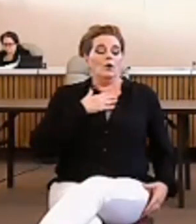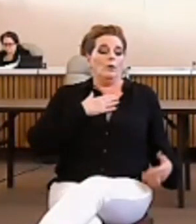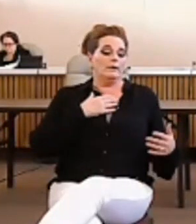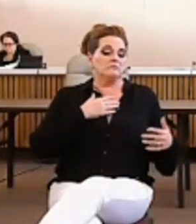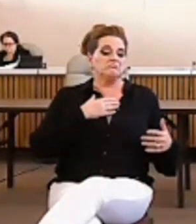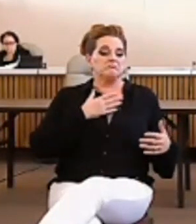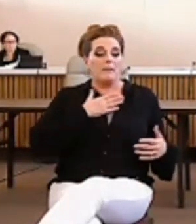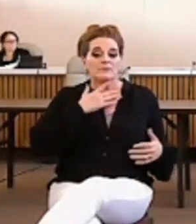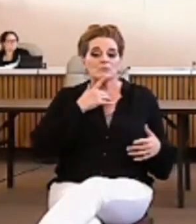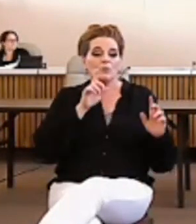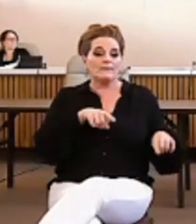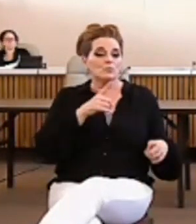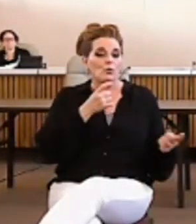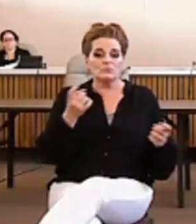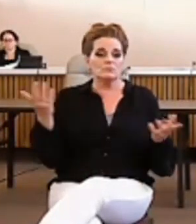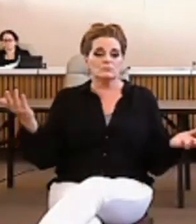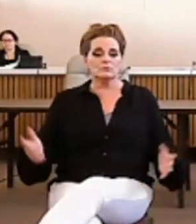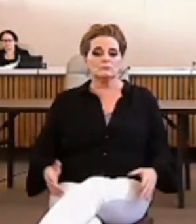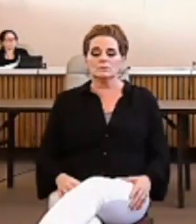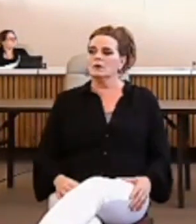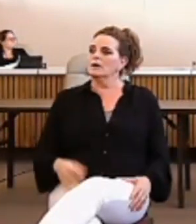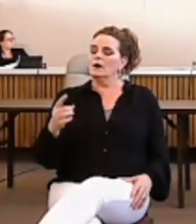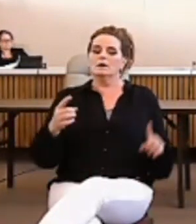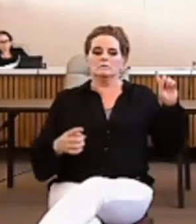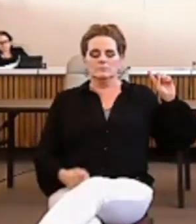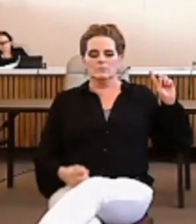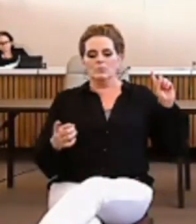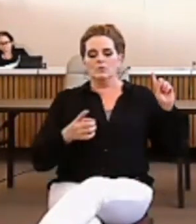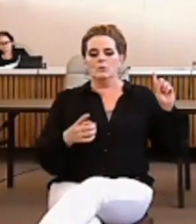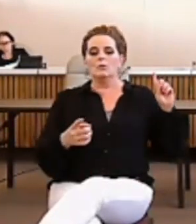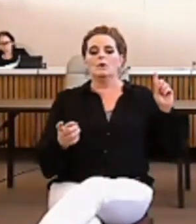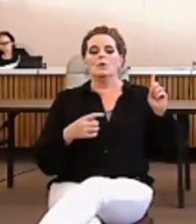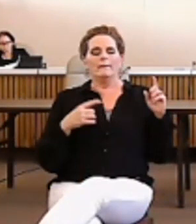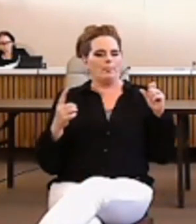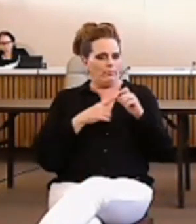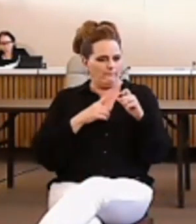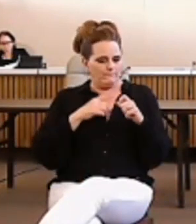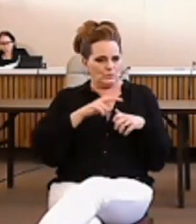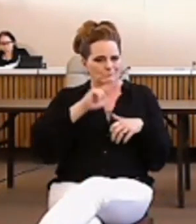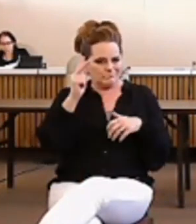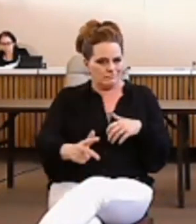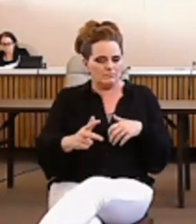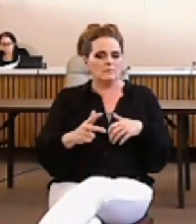that the board may have. Well, one thing I'll note, the very first parking lot,